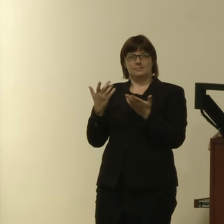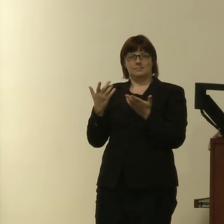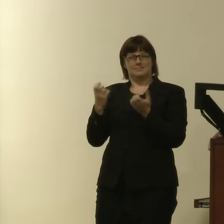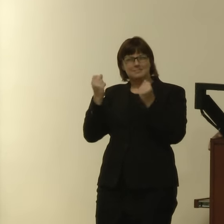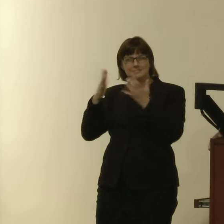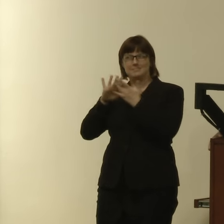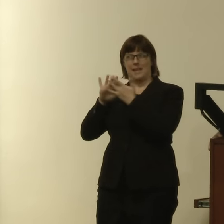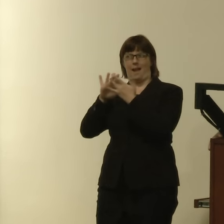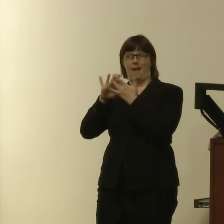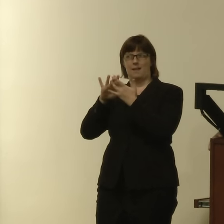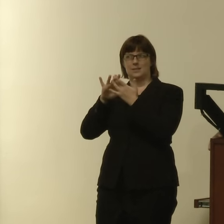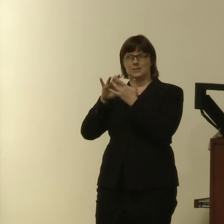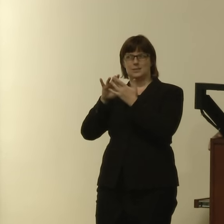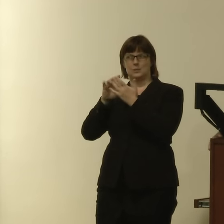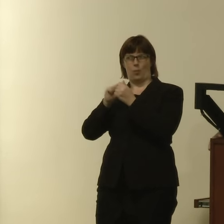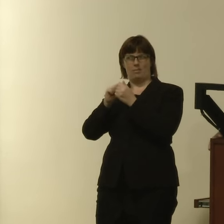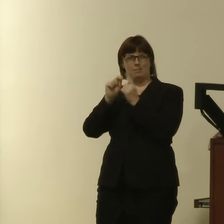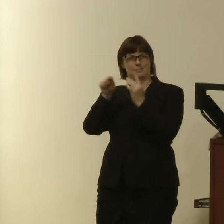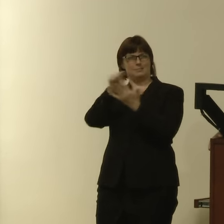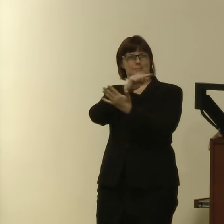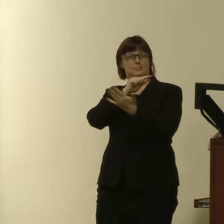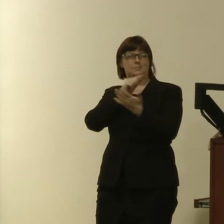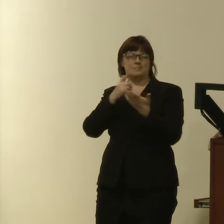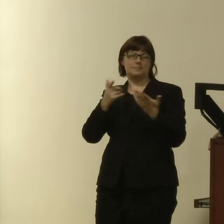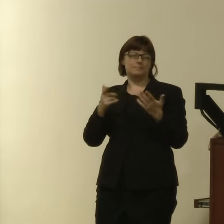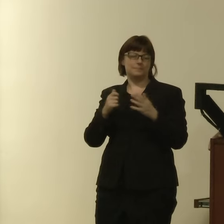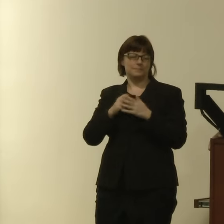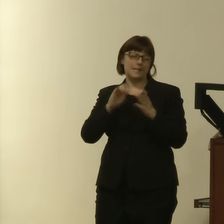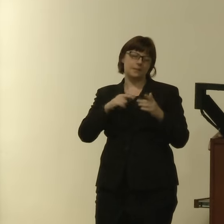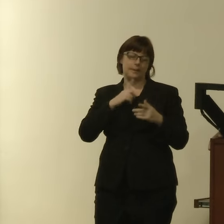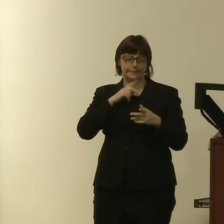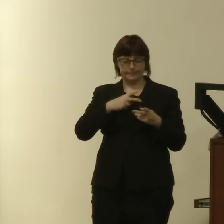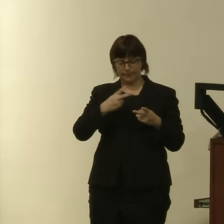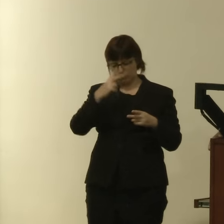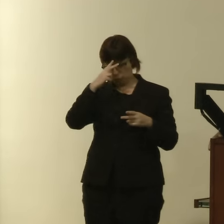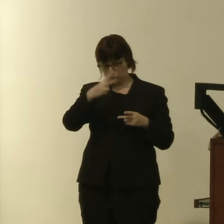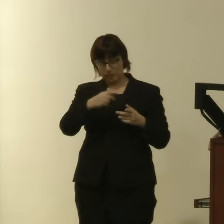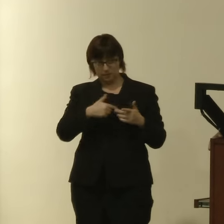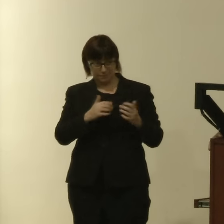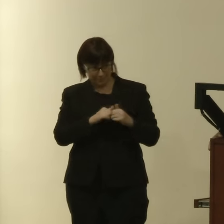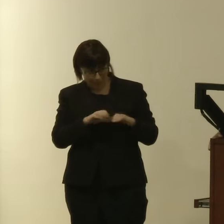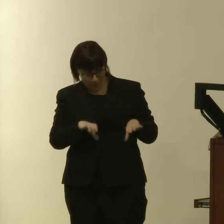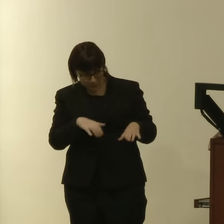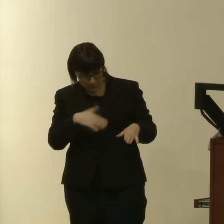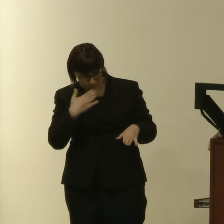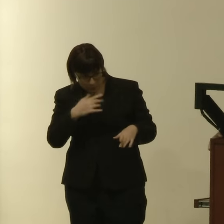connection to Liberia. Anyway, that's my two cents. How'd I do?